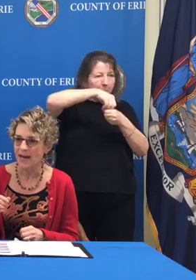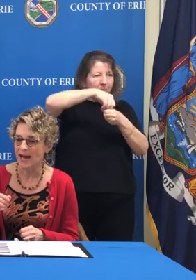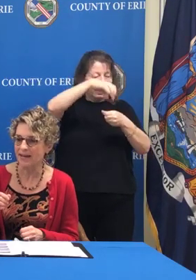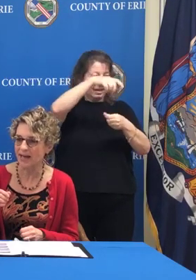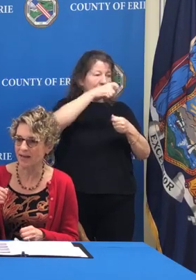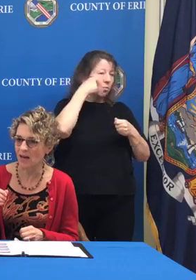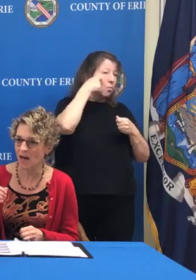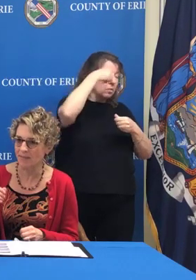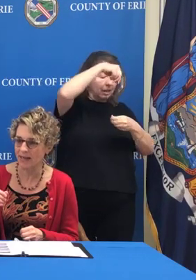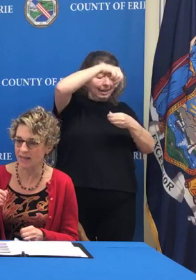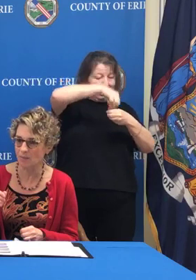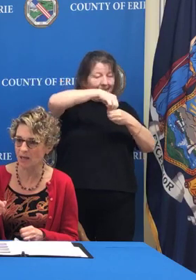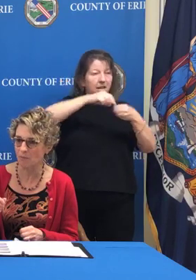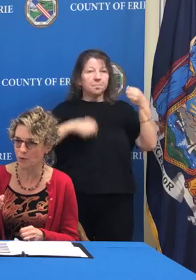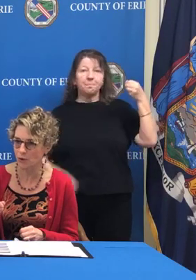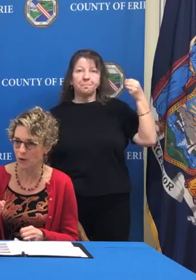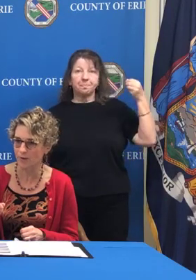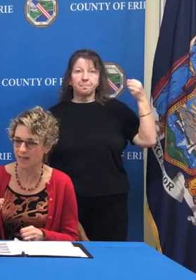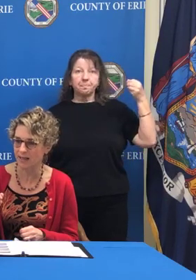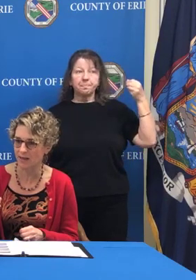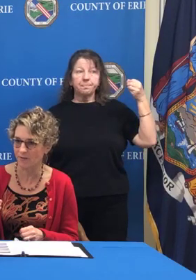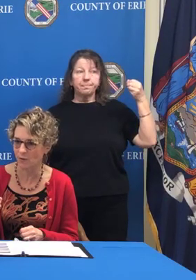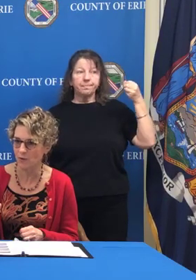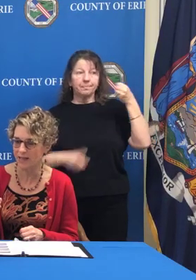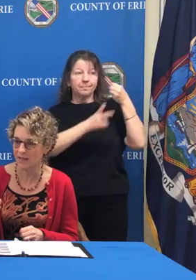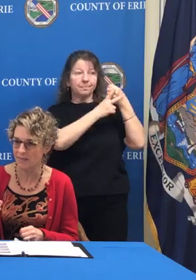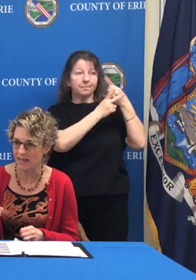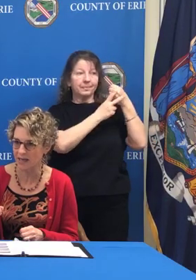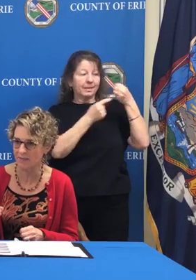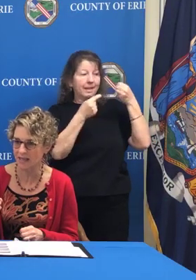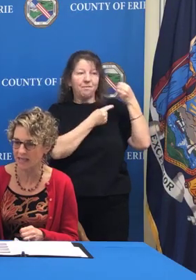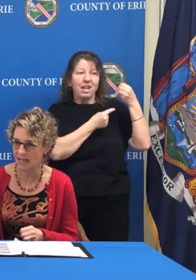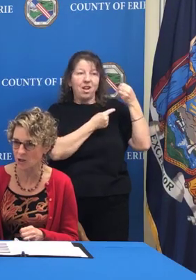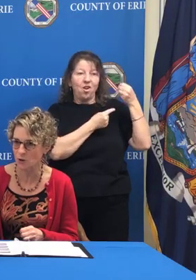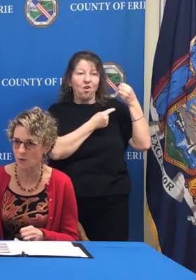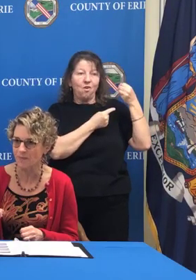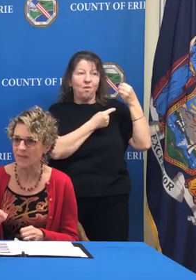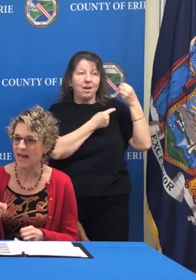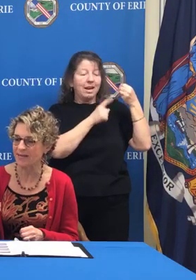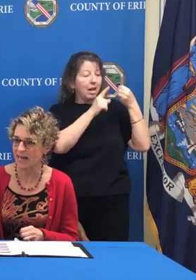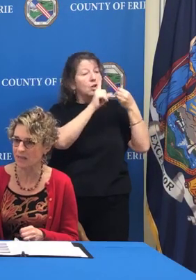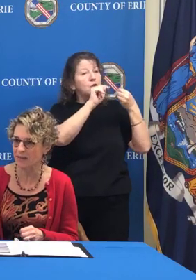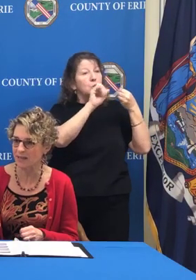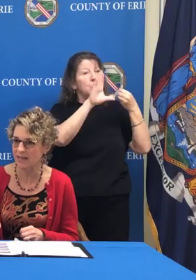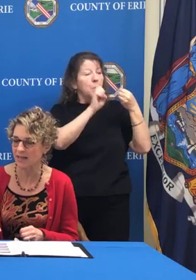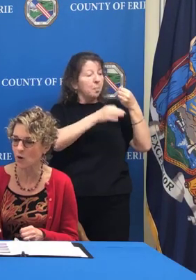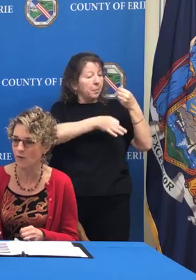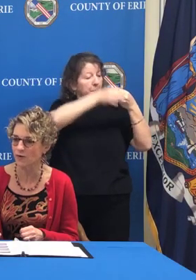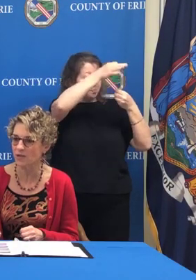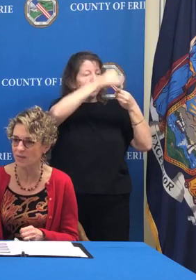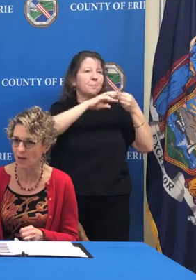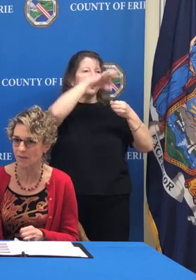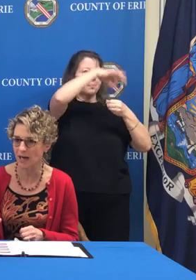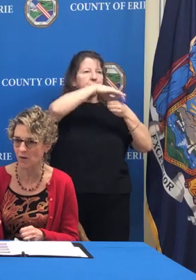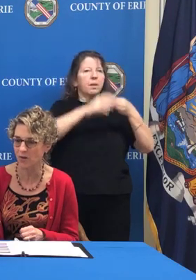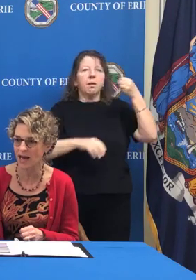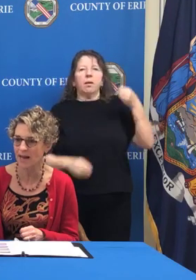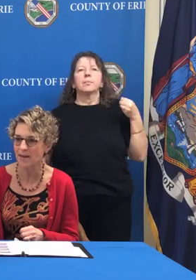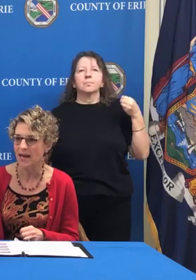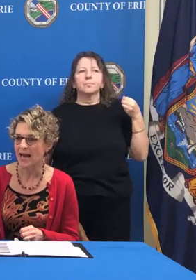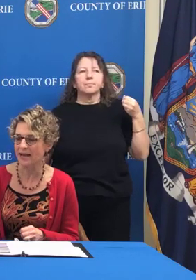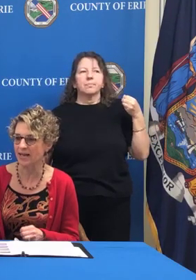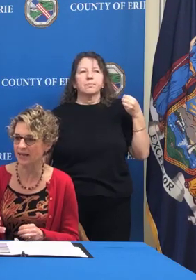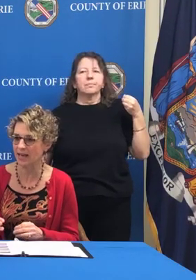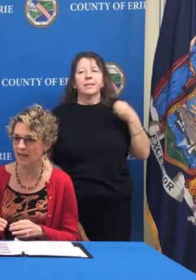swab, and then and it's being preserved in the fluid in the medium in a test tube, and that's being sent over to the public health